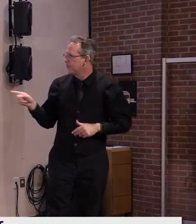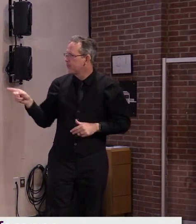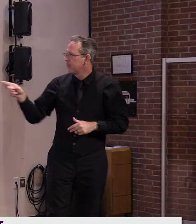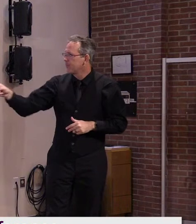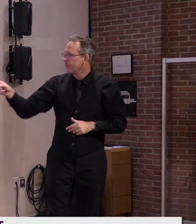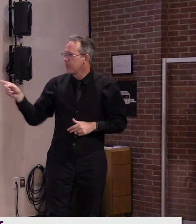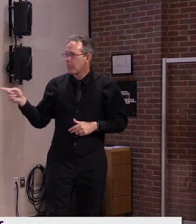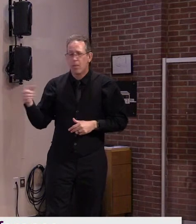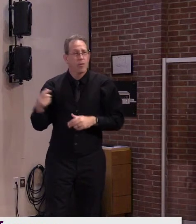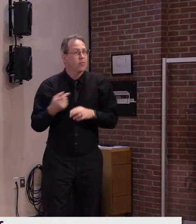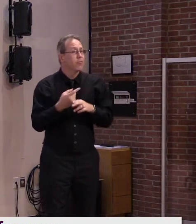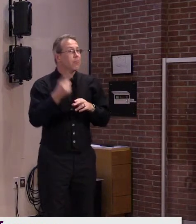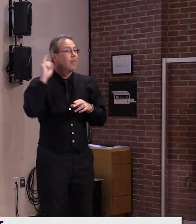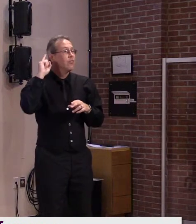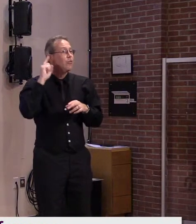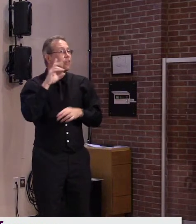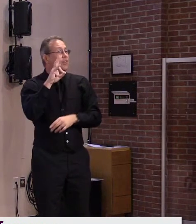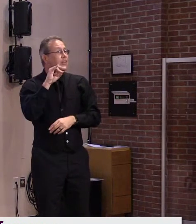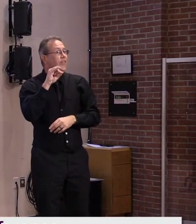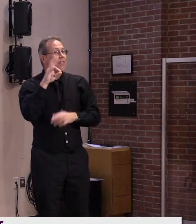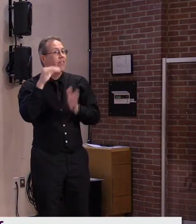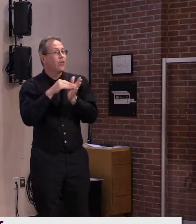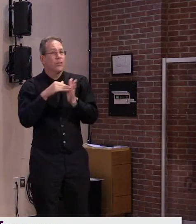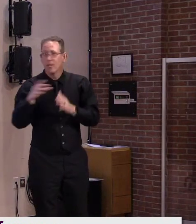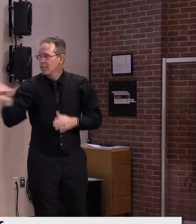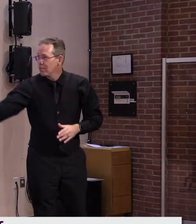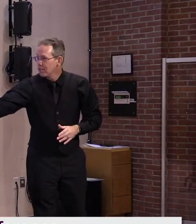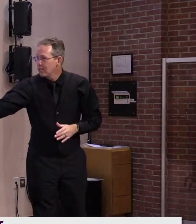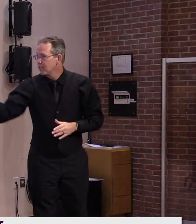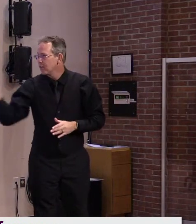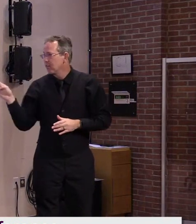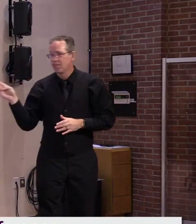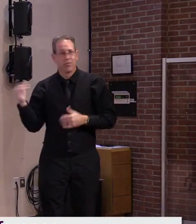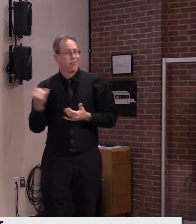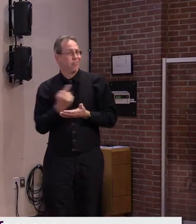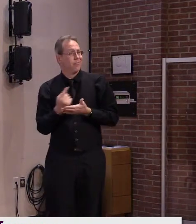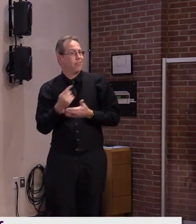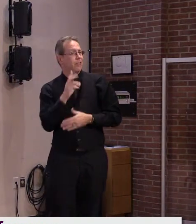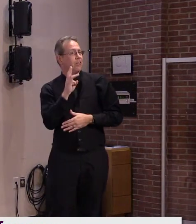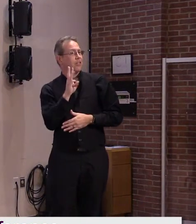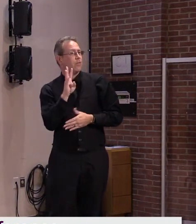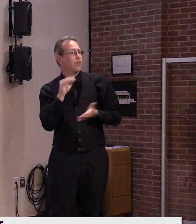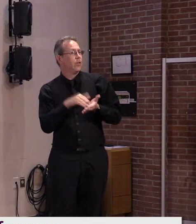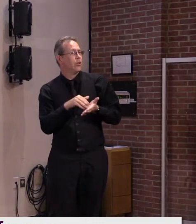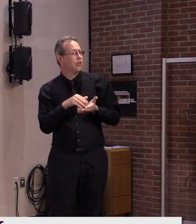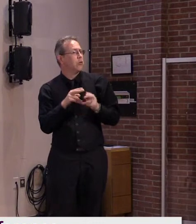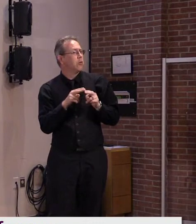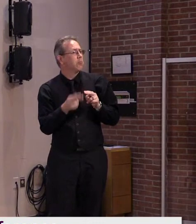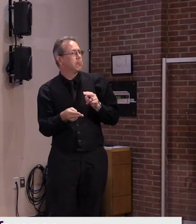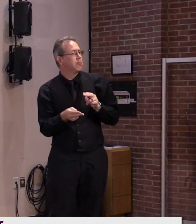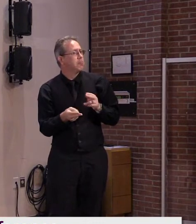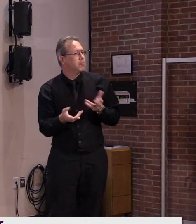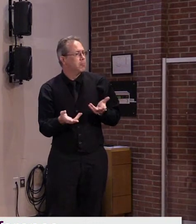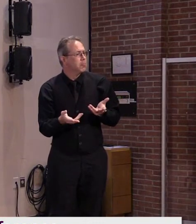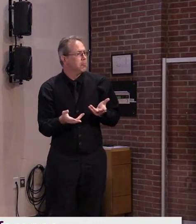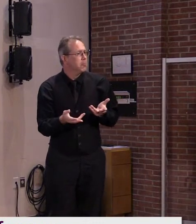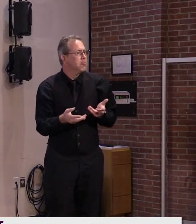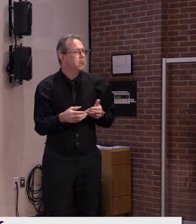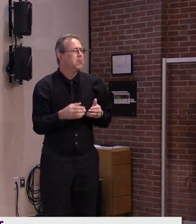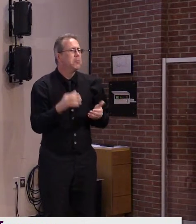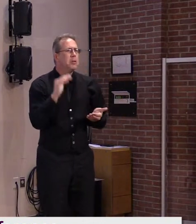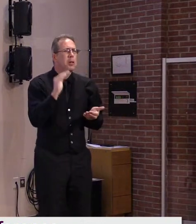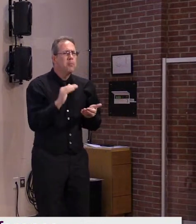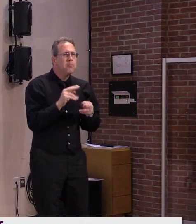This week, cases are down in every jurisdiction in the Northeast, down overall by 8%. And again, when you look